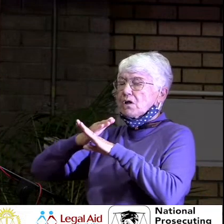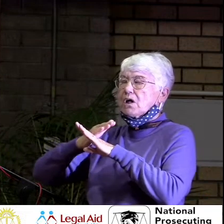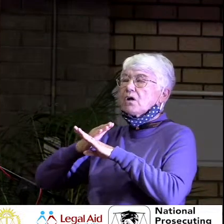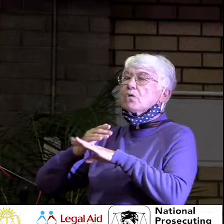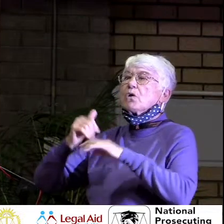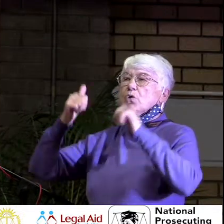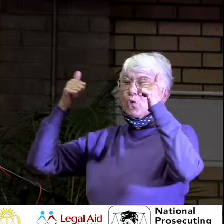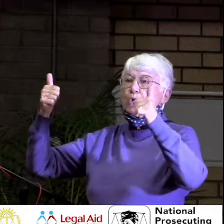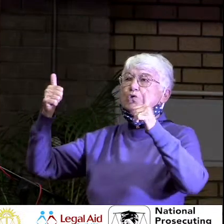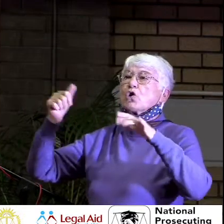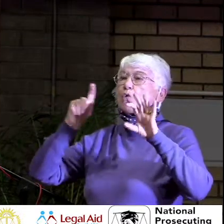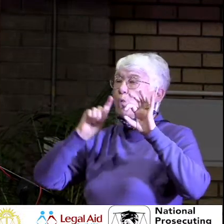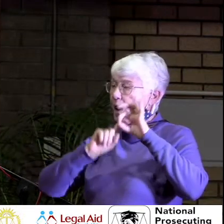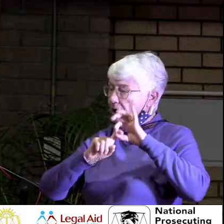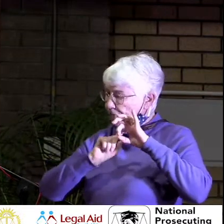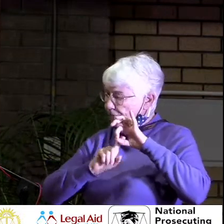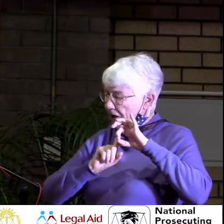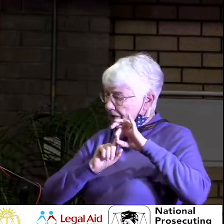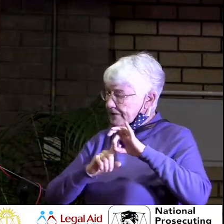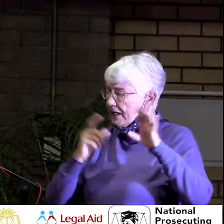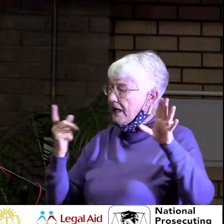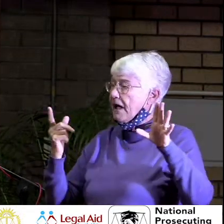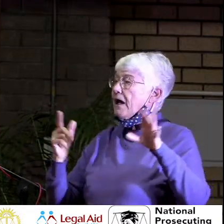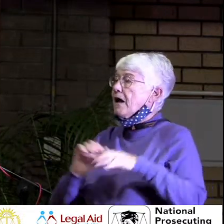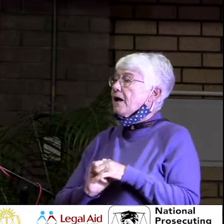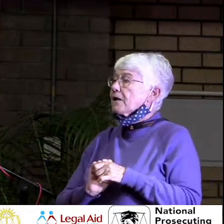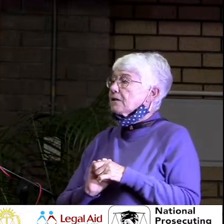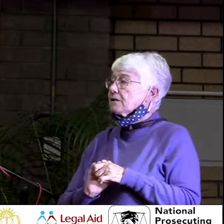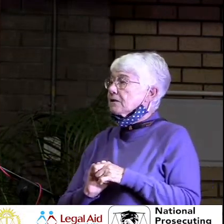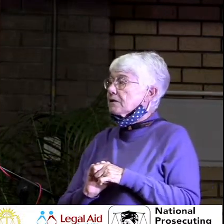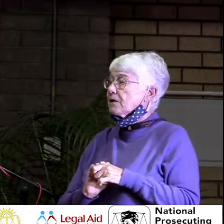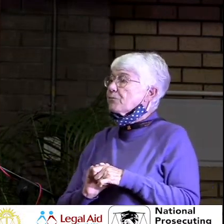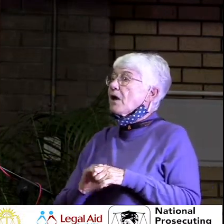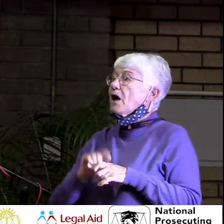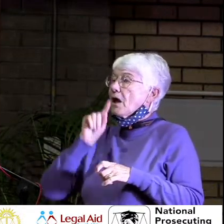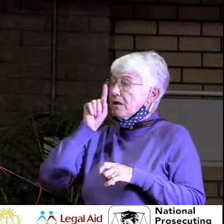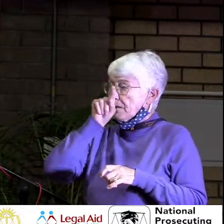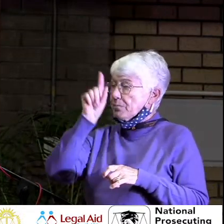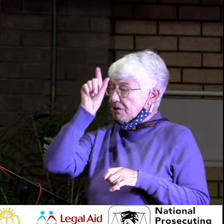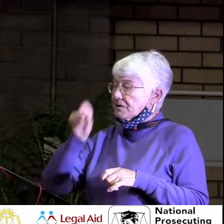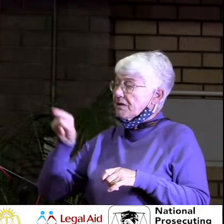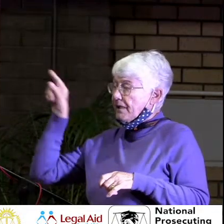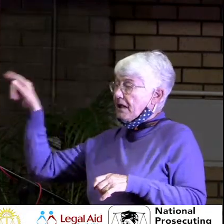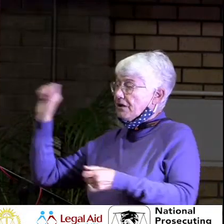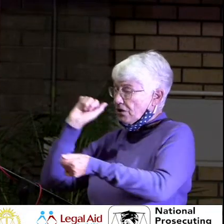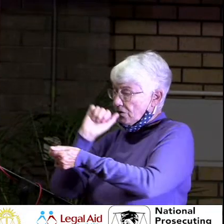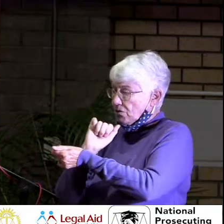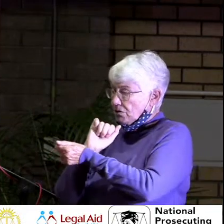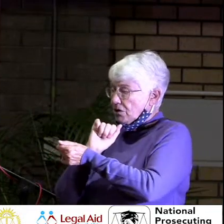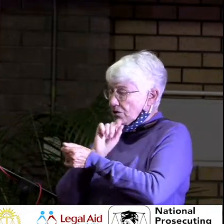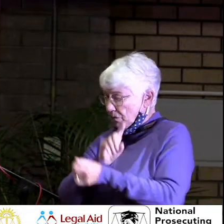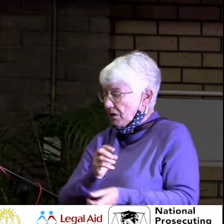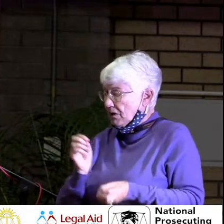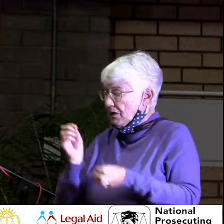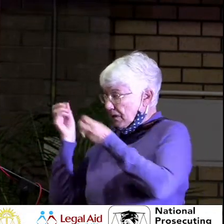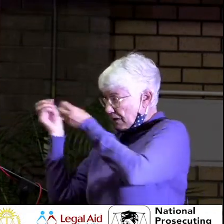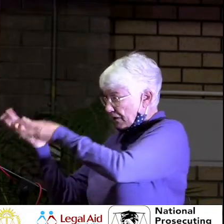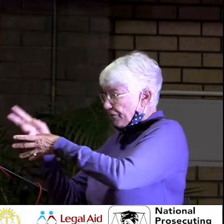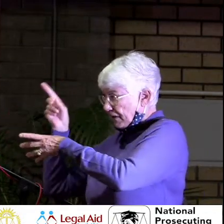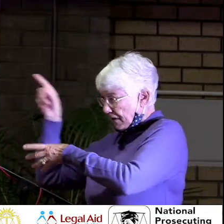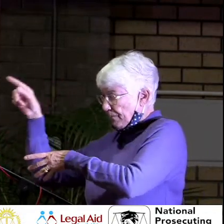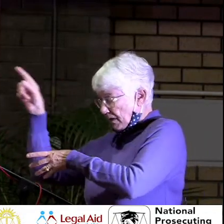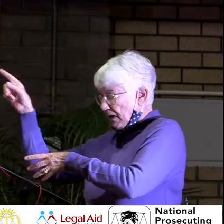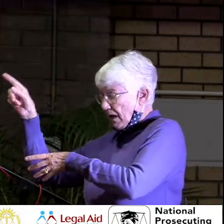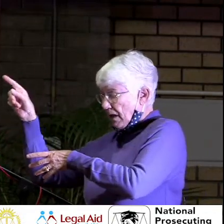So once we take the offender through this program, we believe that it will assist them in managing